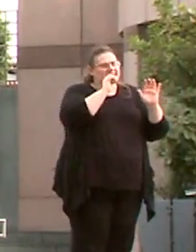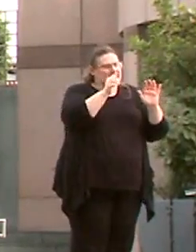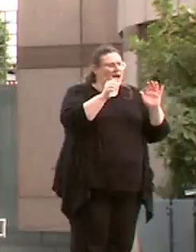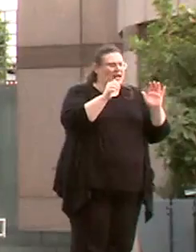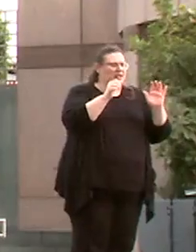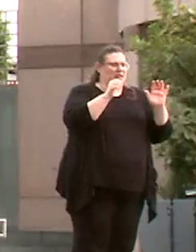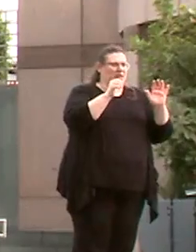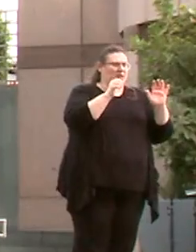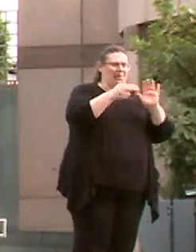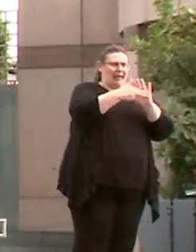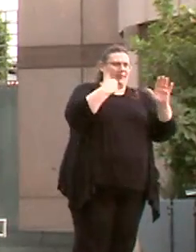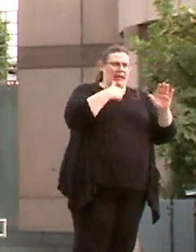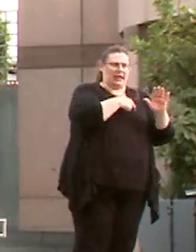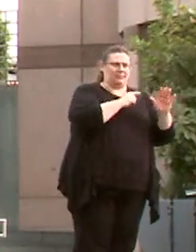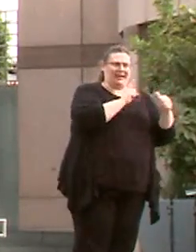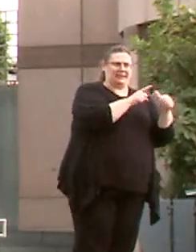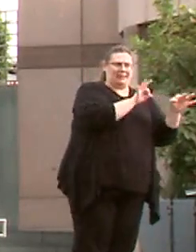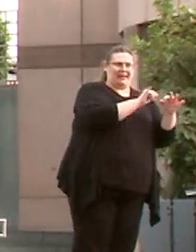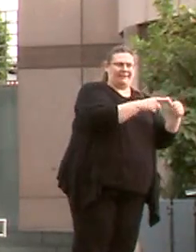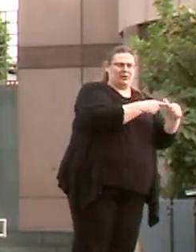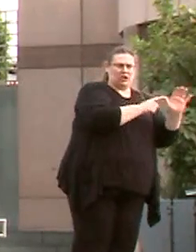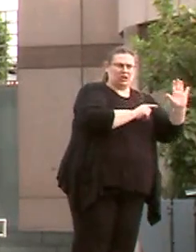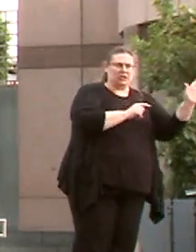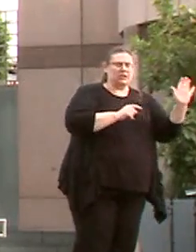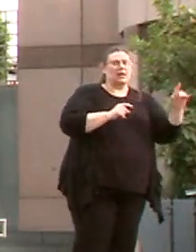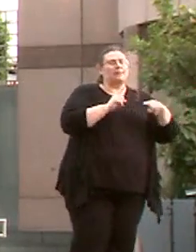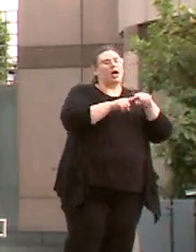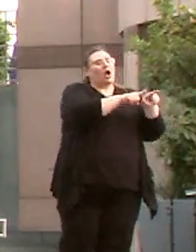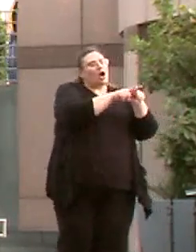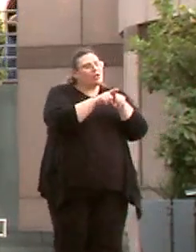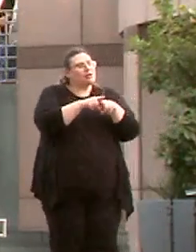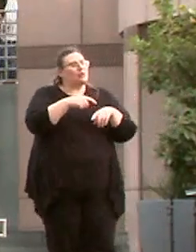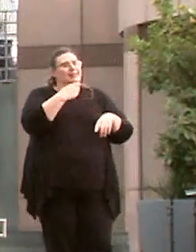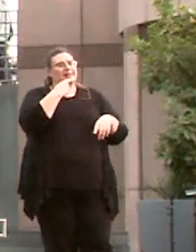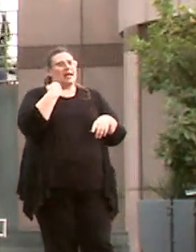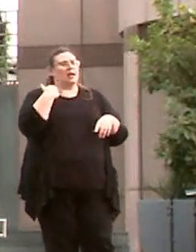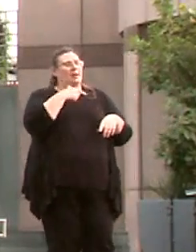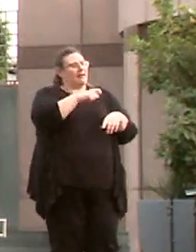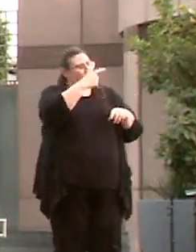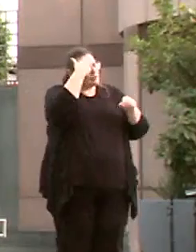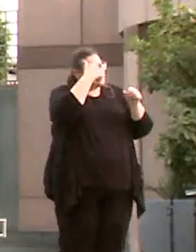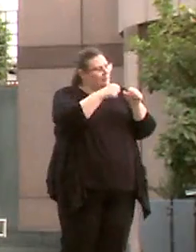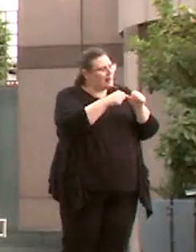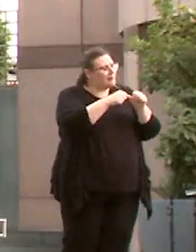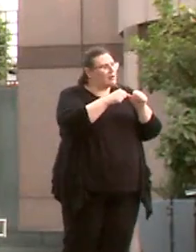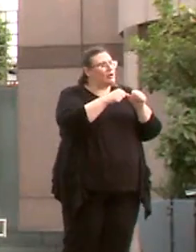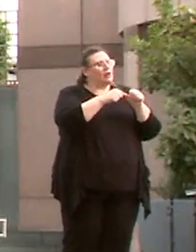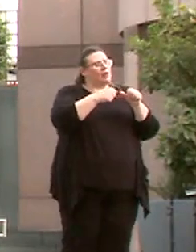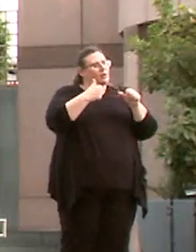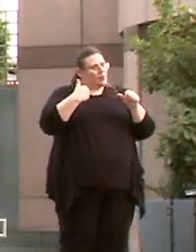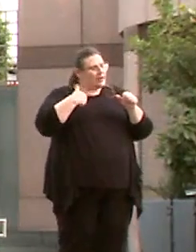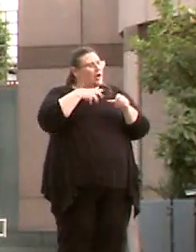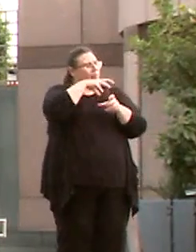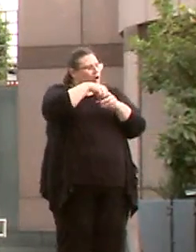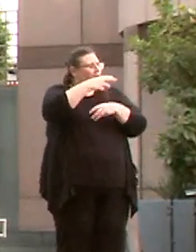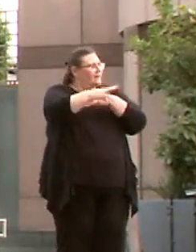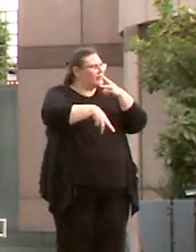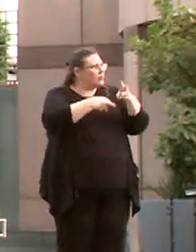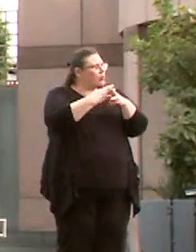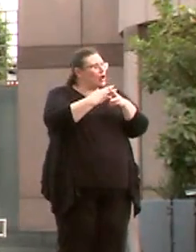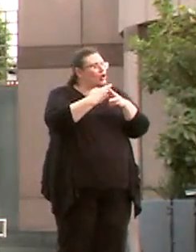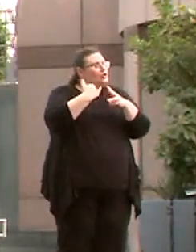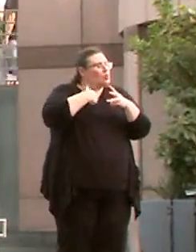First, let me explain that. But it's also to say that we have to remember that we were part of a world that we were